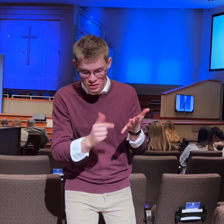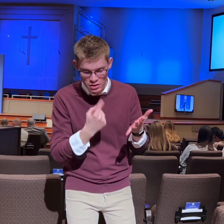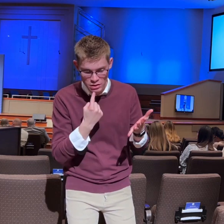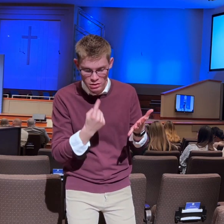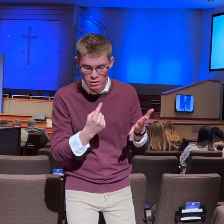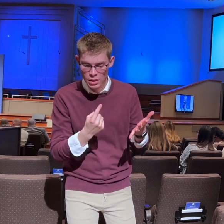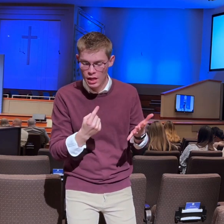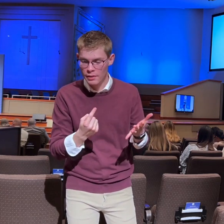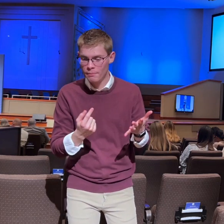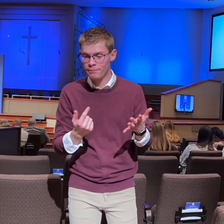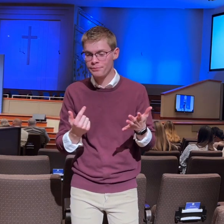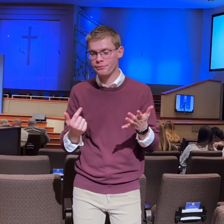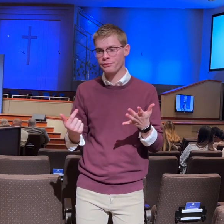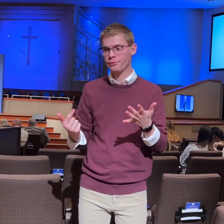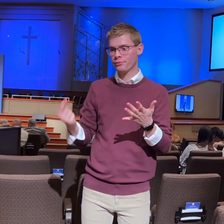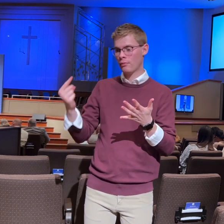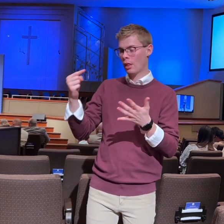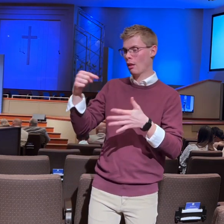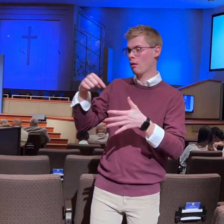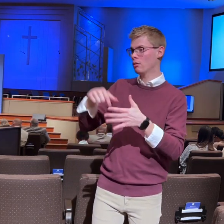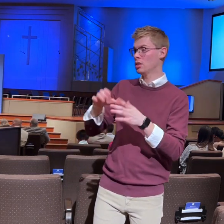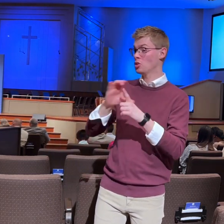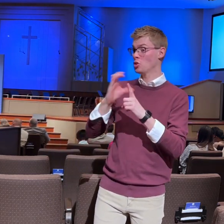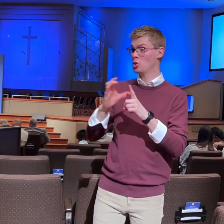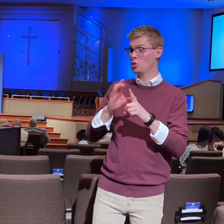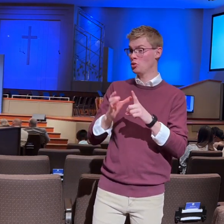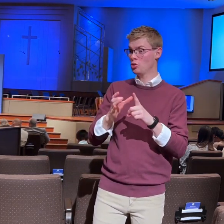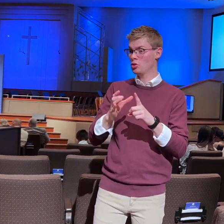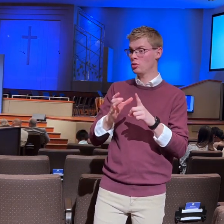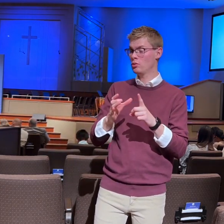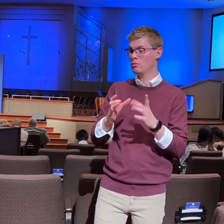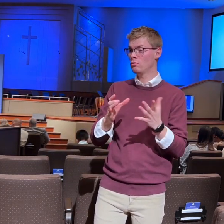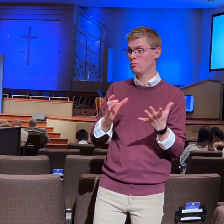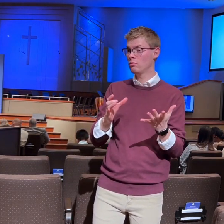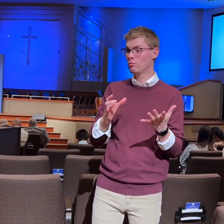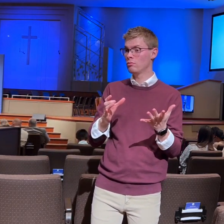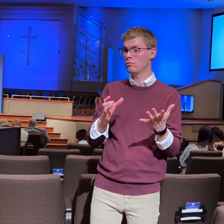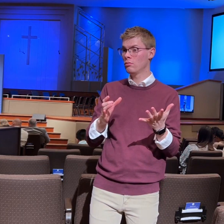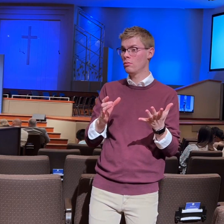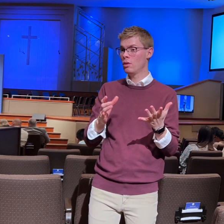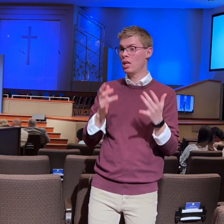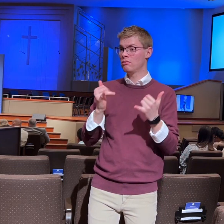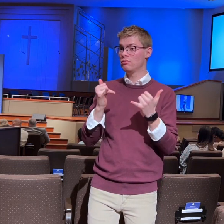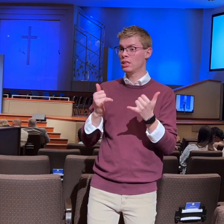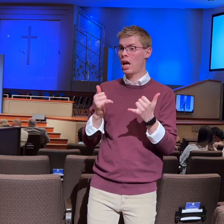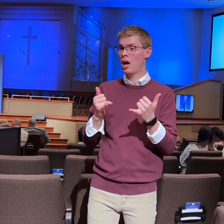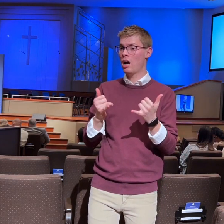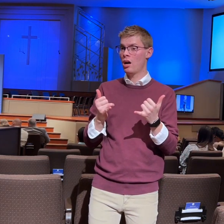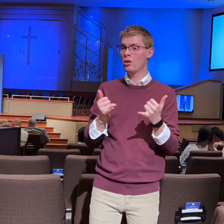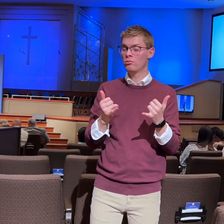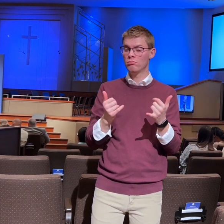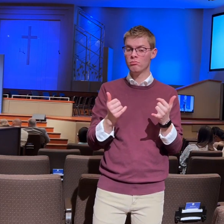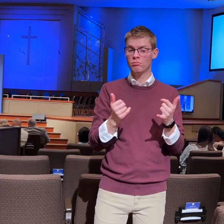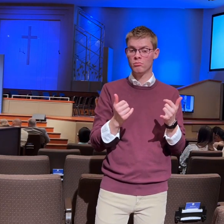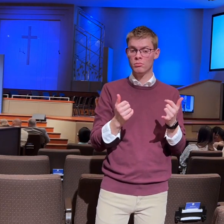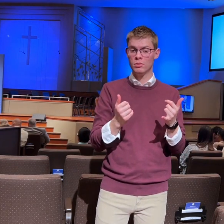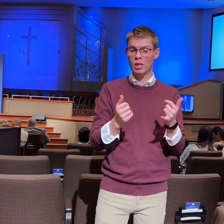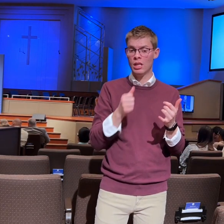and the church will continue to be even more irrelevant when it quotes letters from 2,000 years ago as their best defense.